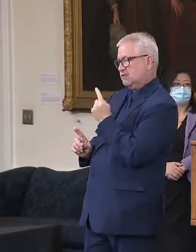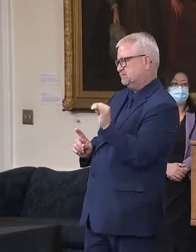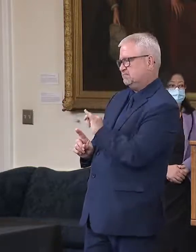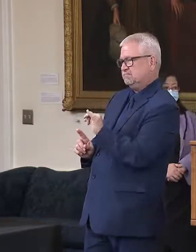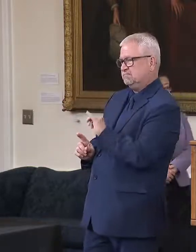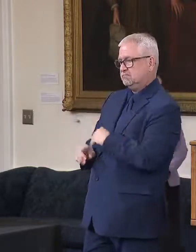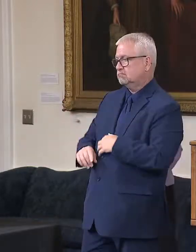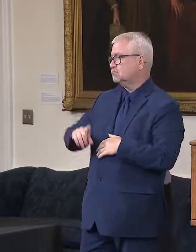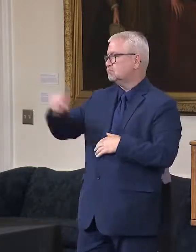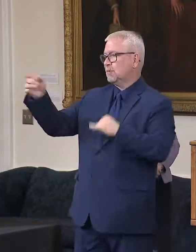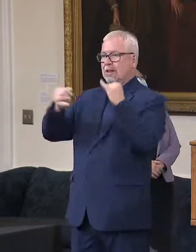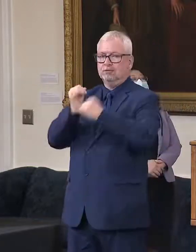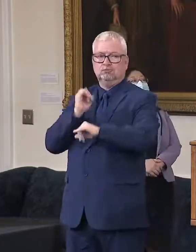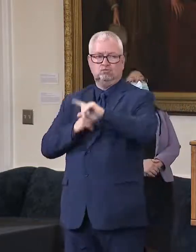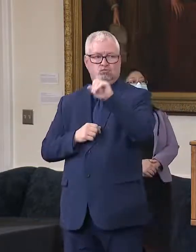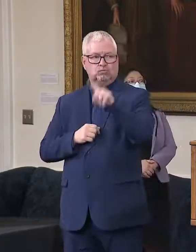Sure.